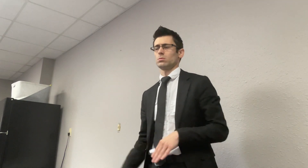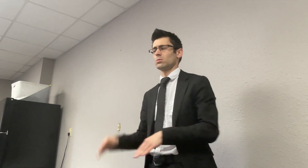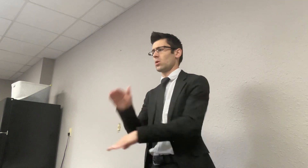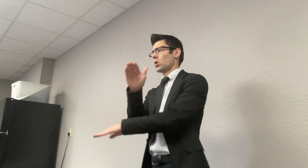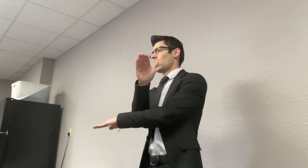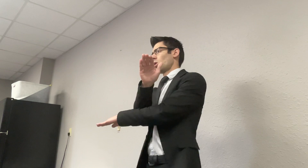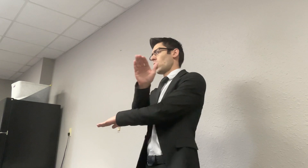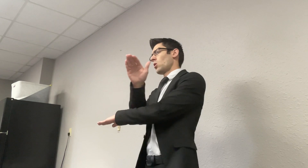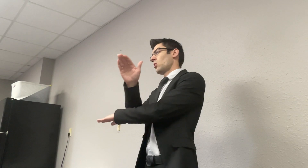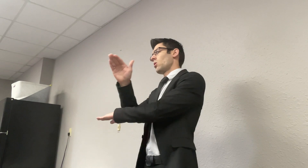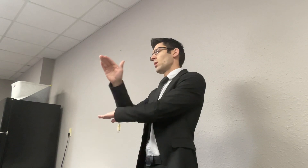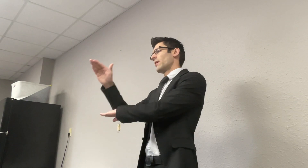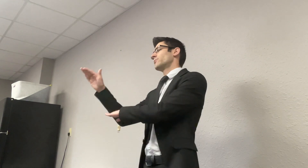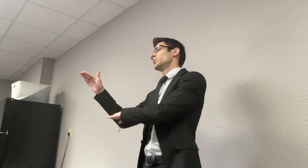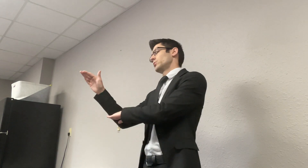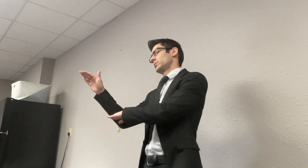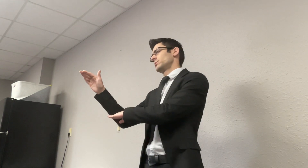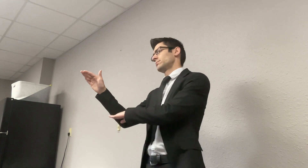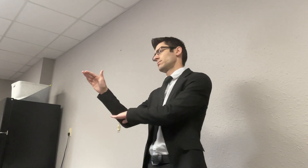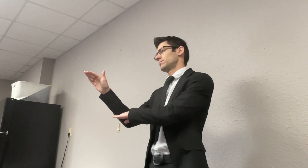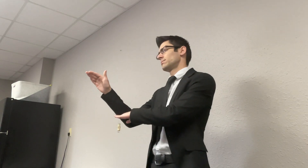Do that again. All afternoon.